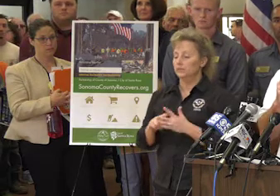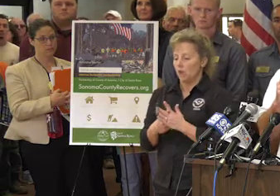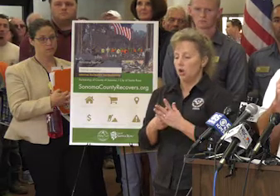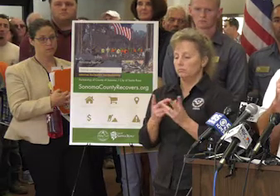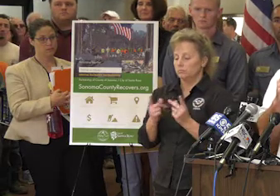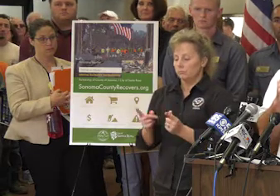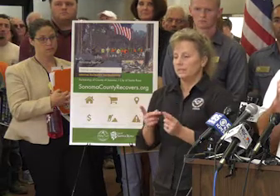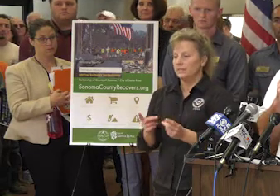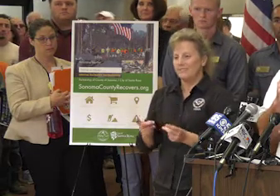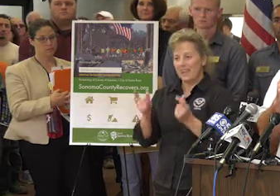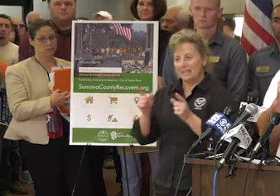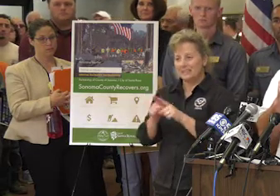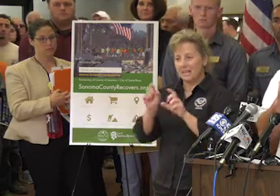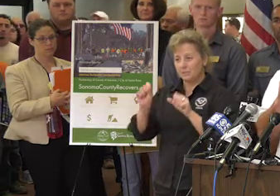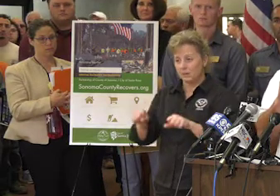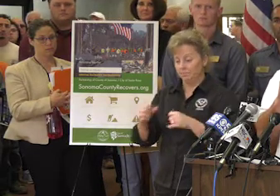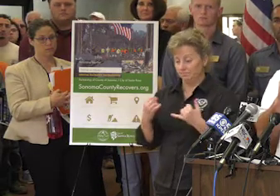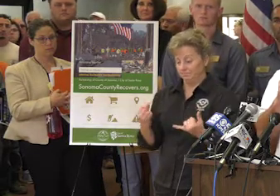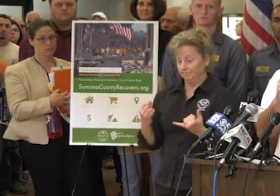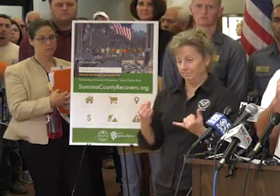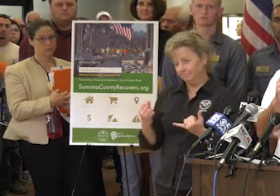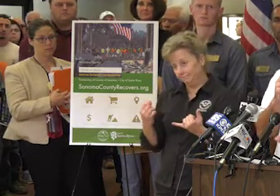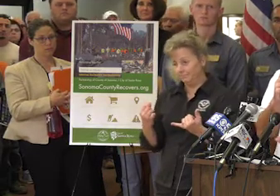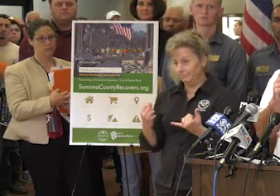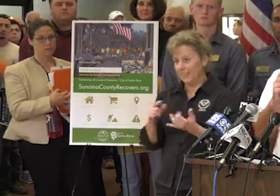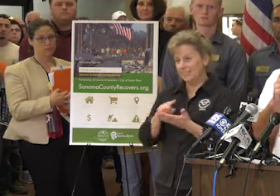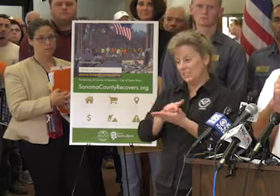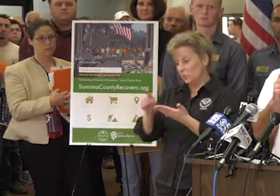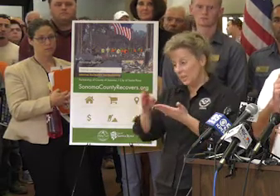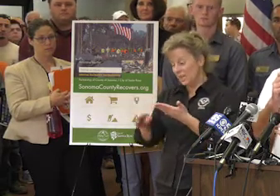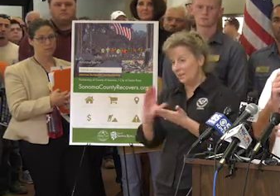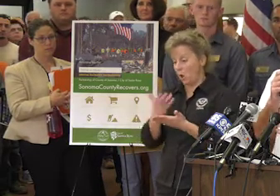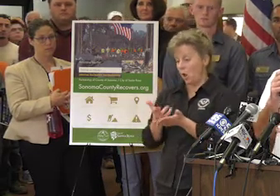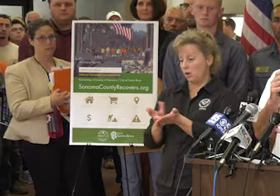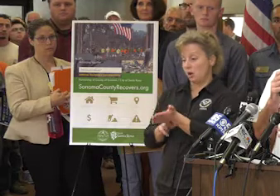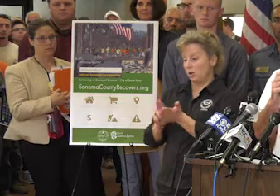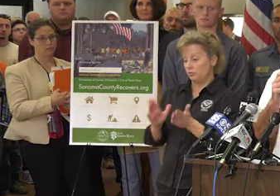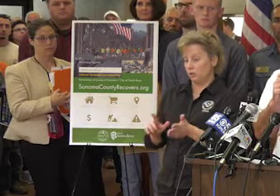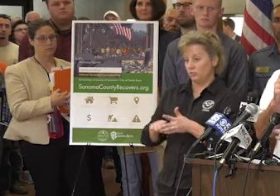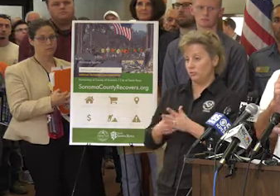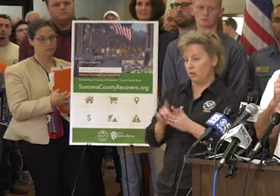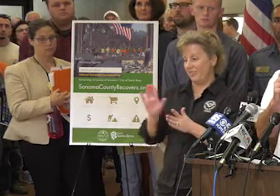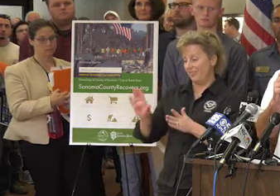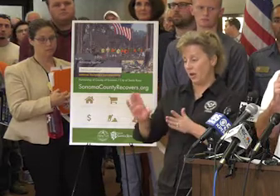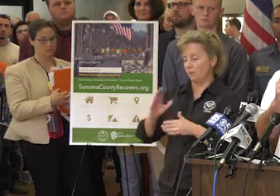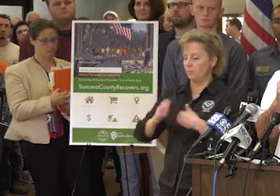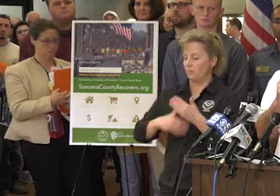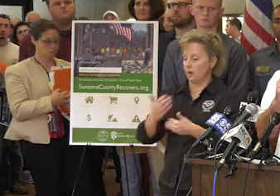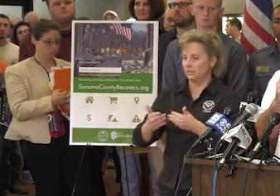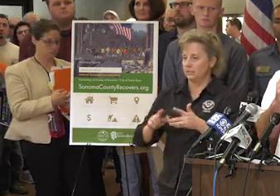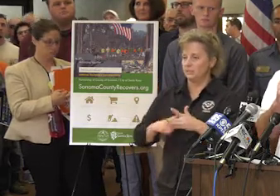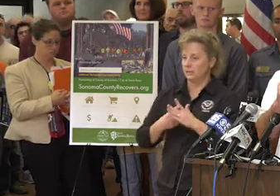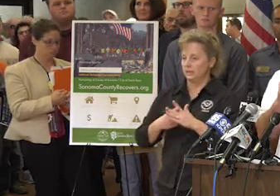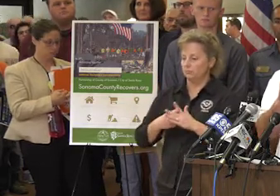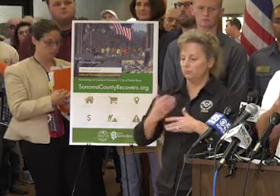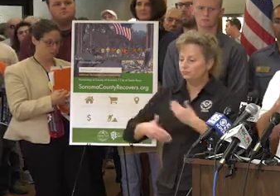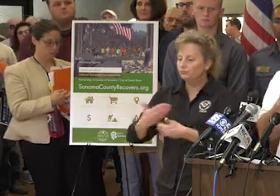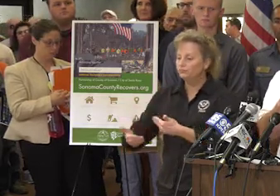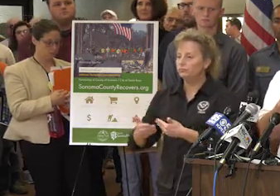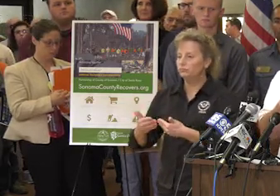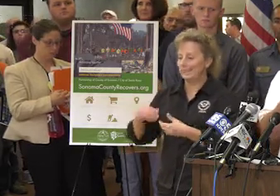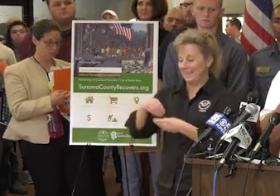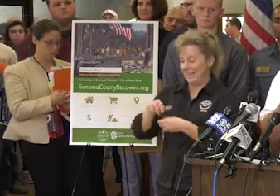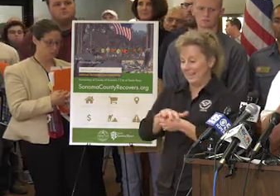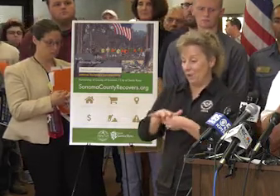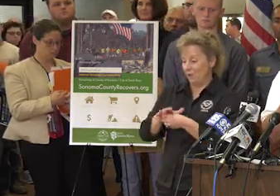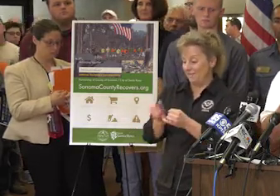possible. Ideally, right now, we're looking at this weekend for our contractors to start their process to begin ramping up. They're in the area,